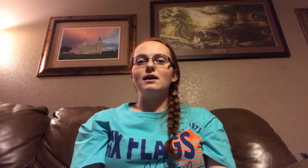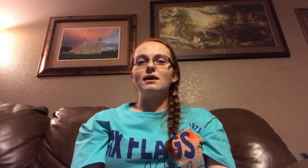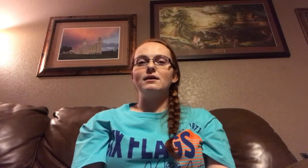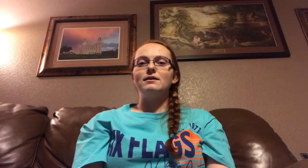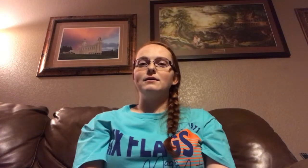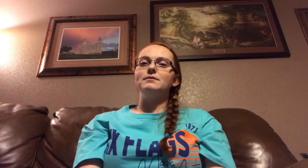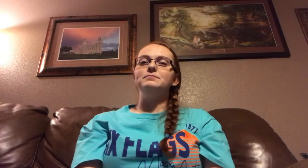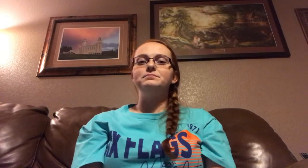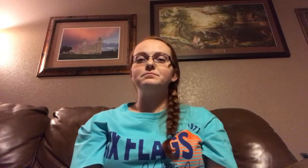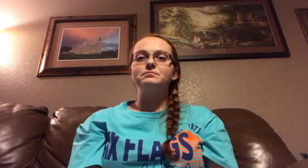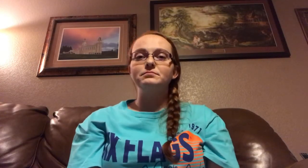say,